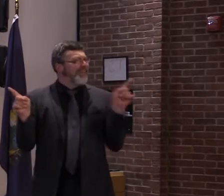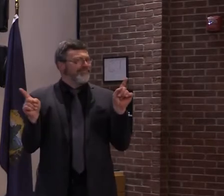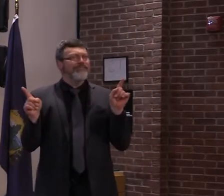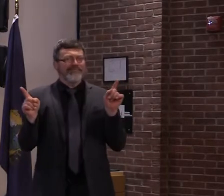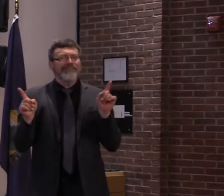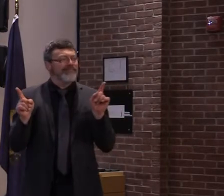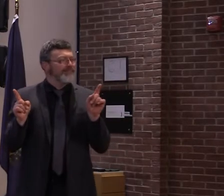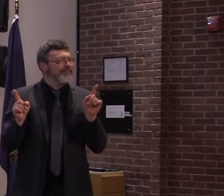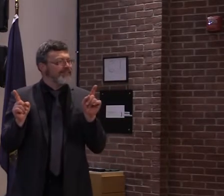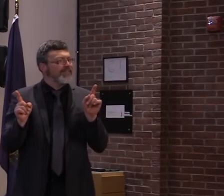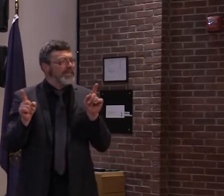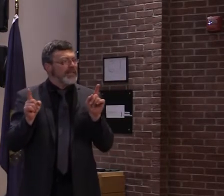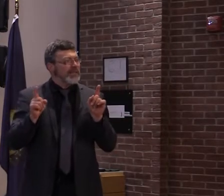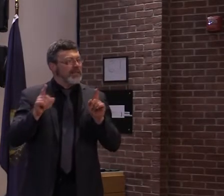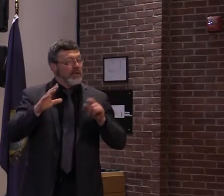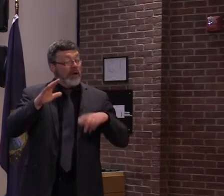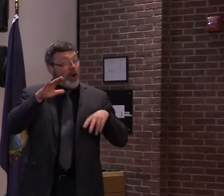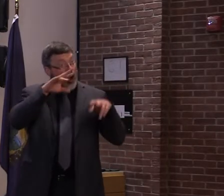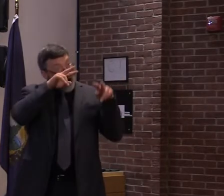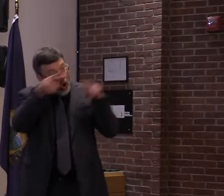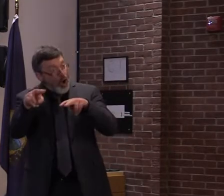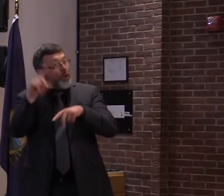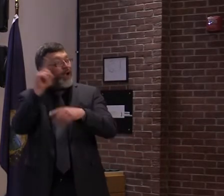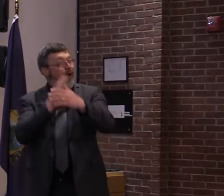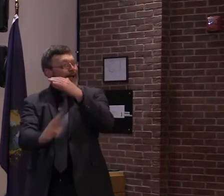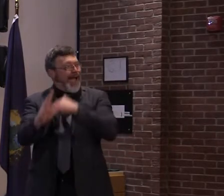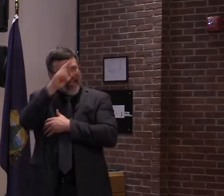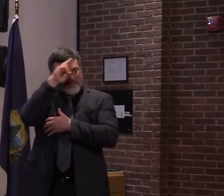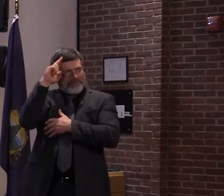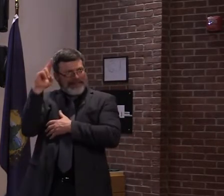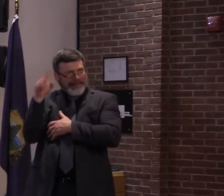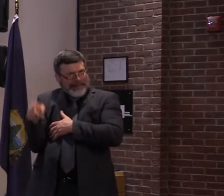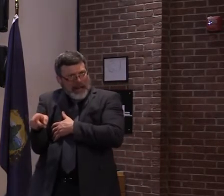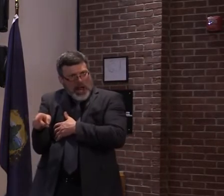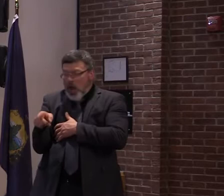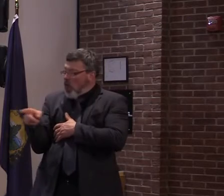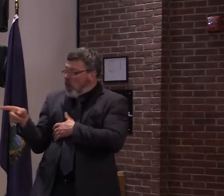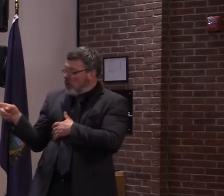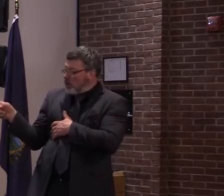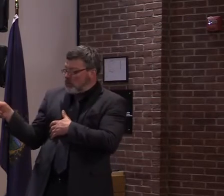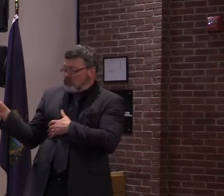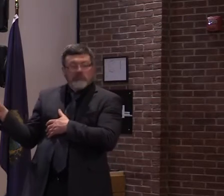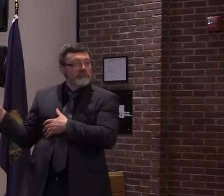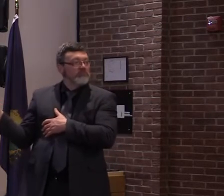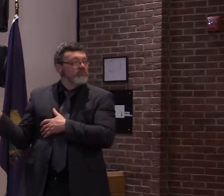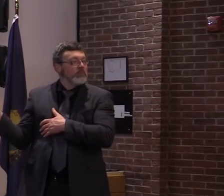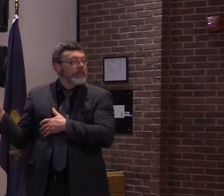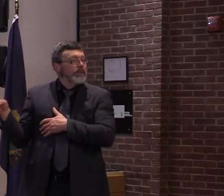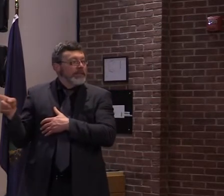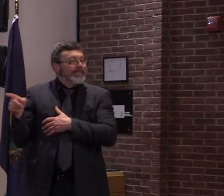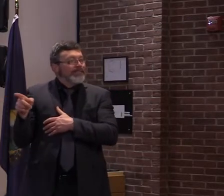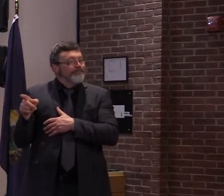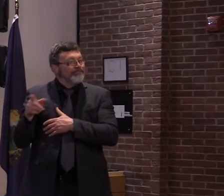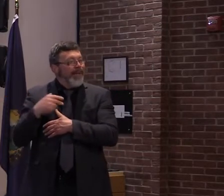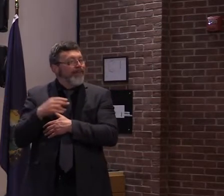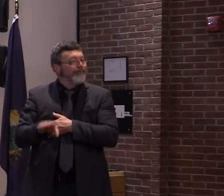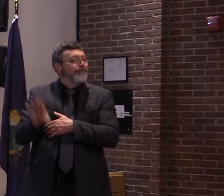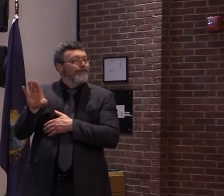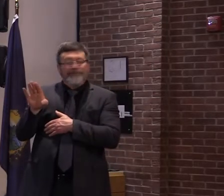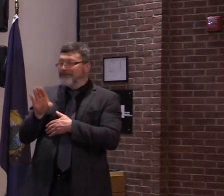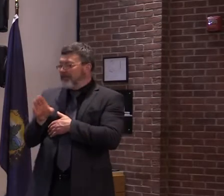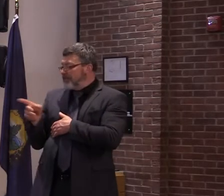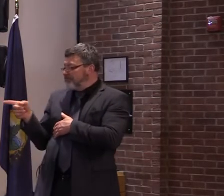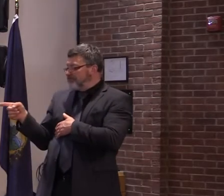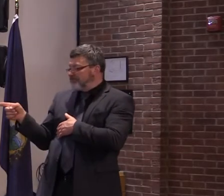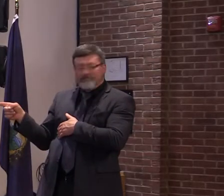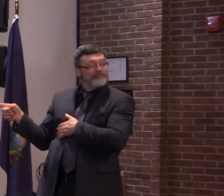far, hospitalizations have increased slightly as well, as you can see on this graph. But it's, again, nothing like